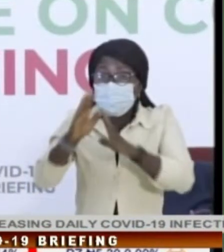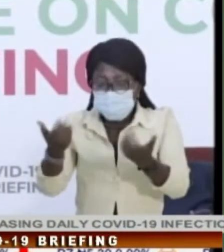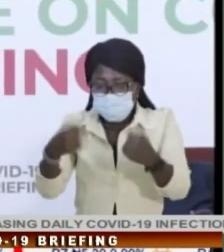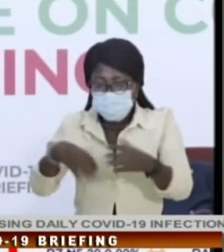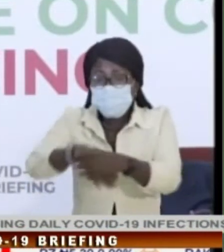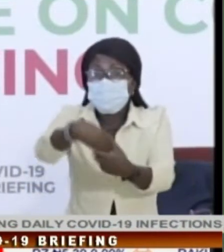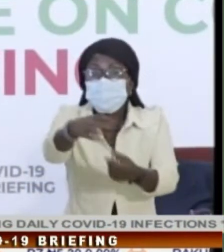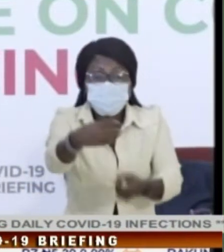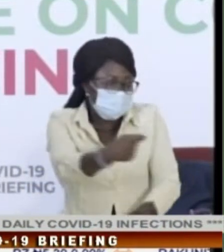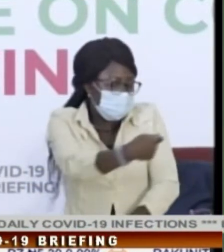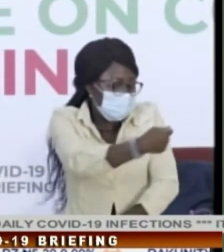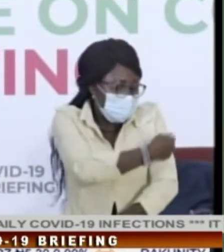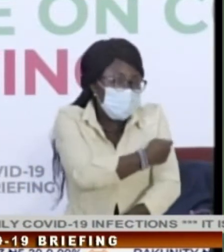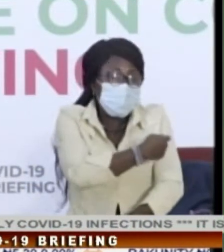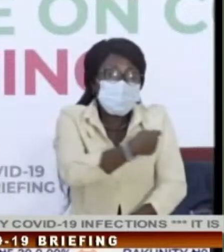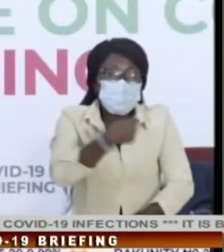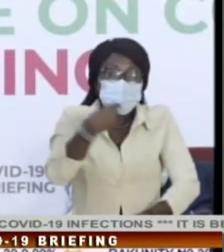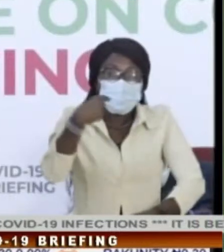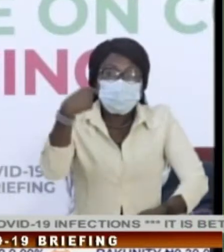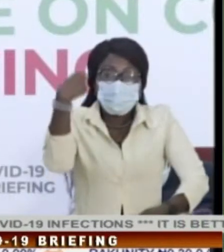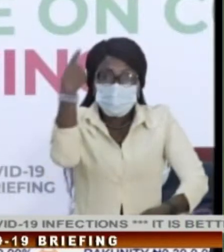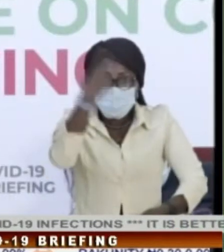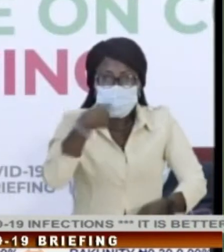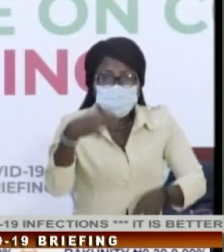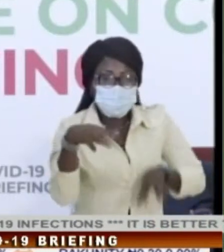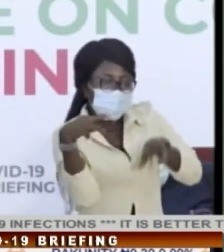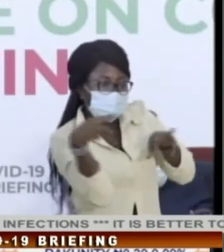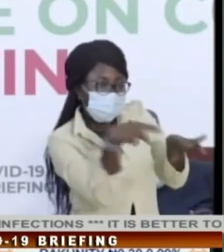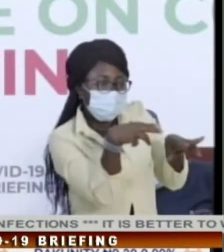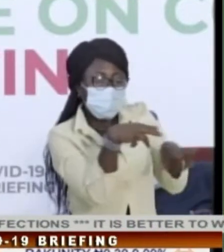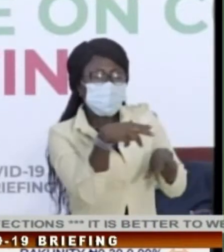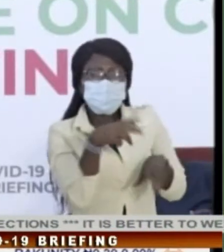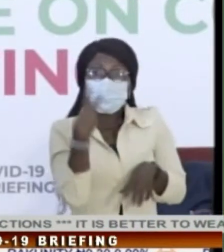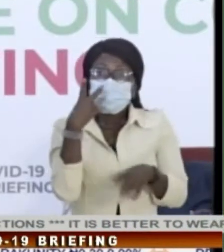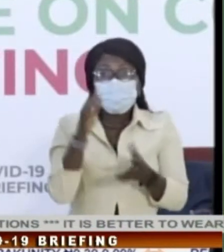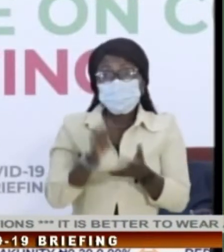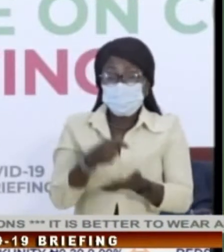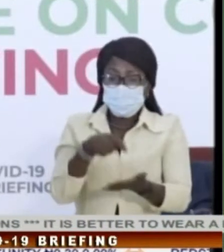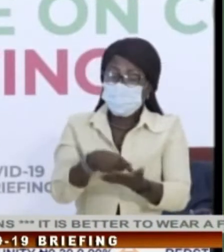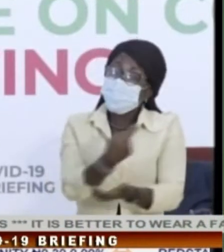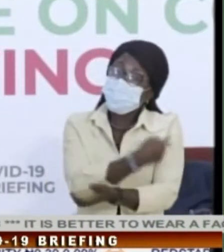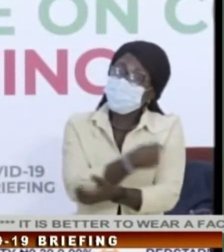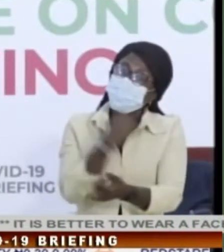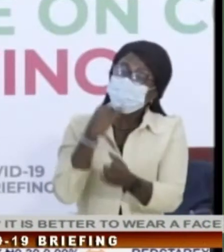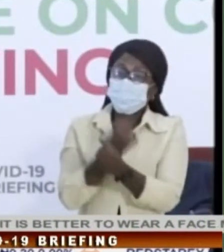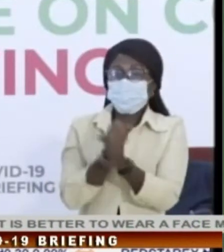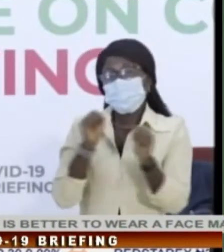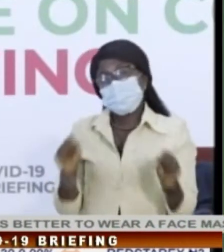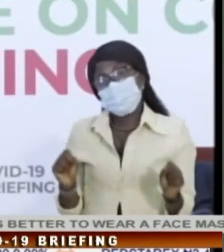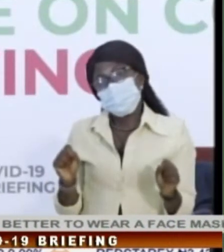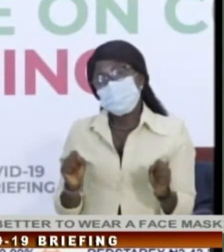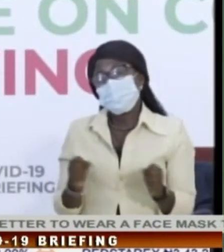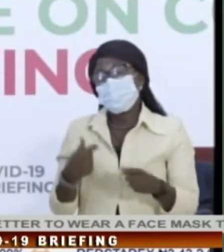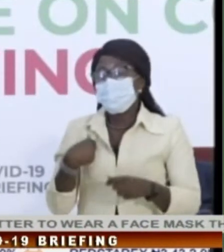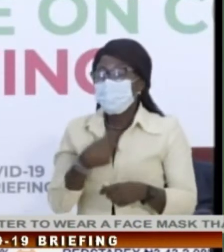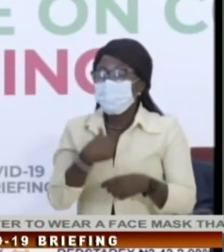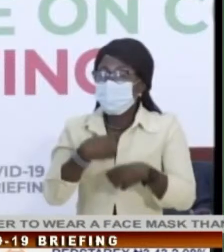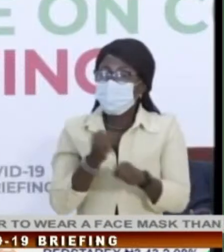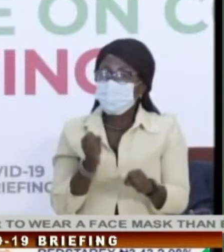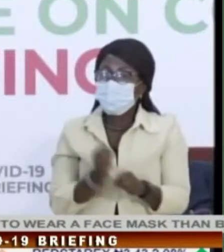the vaccine in the full glare of the public to demonstrate that this vaccine is safe. So we have to make provisions